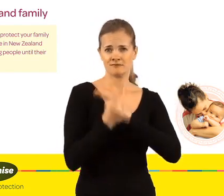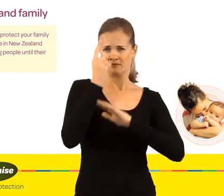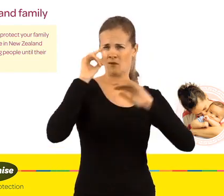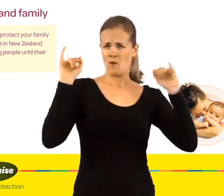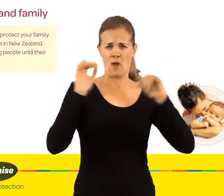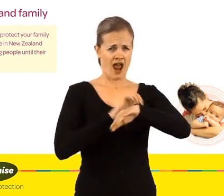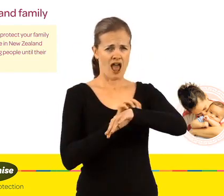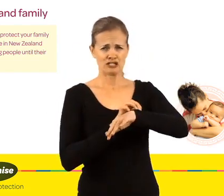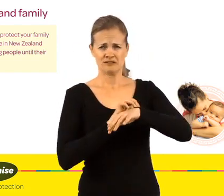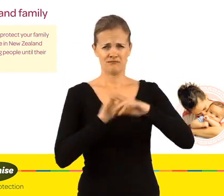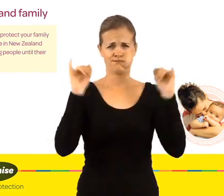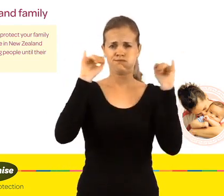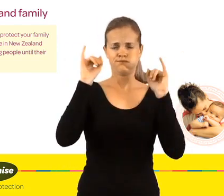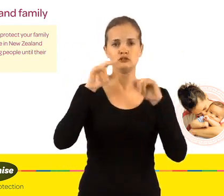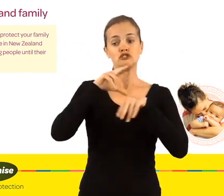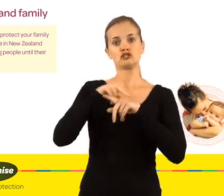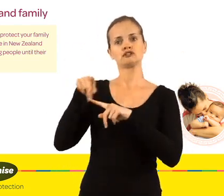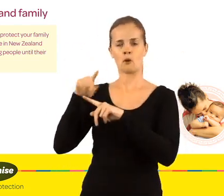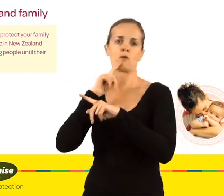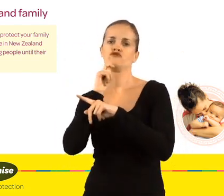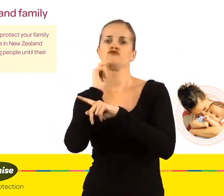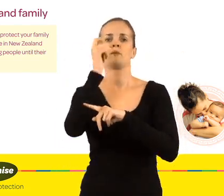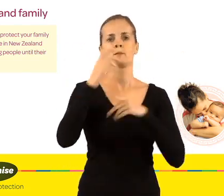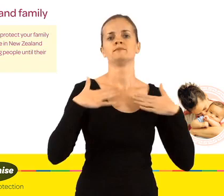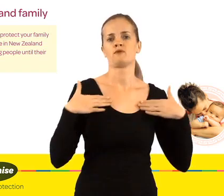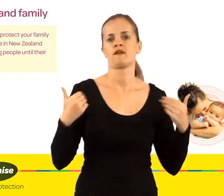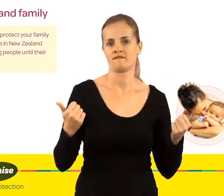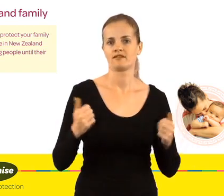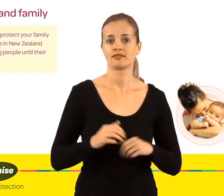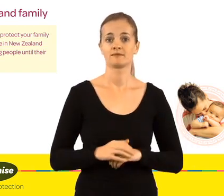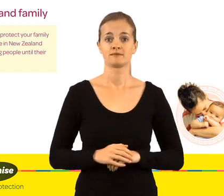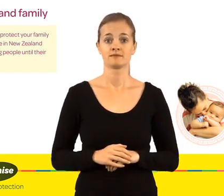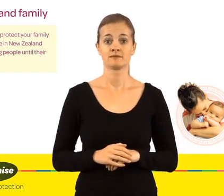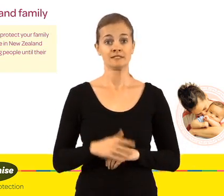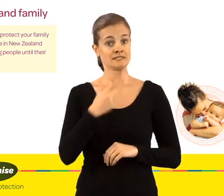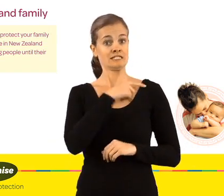Doctors report instances of severe side effects, and the program is monitored for safety.